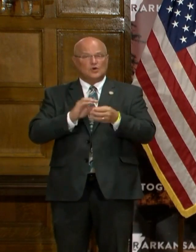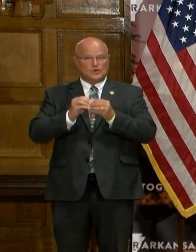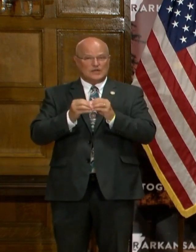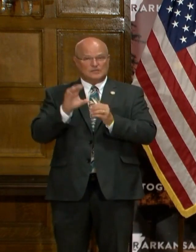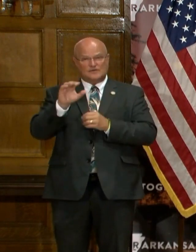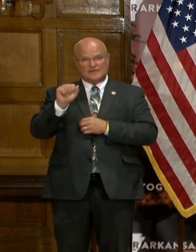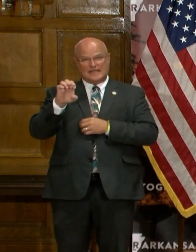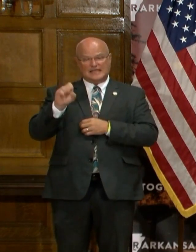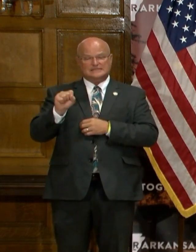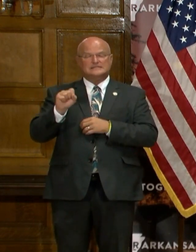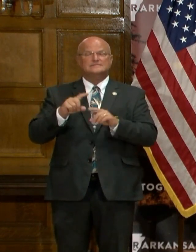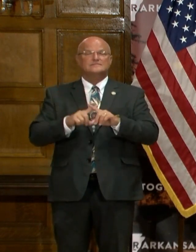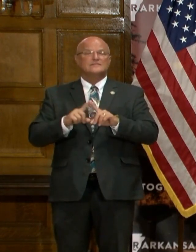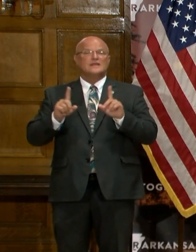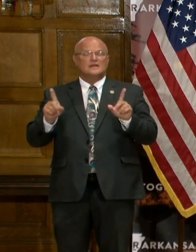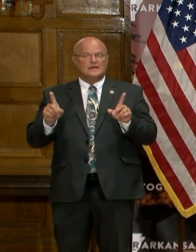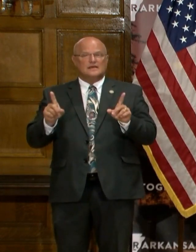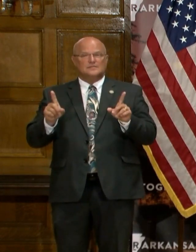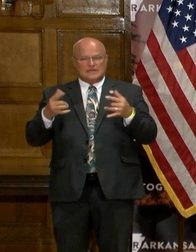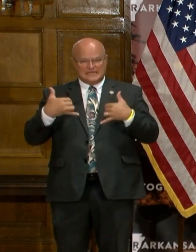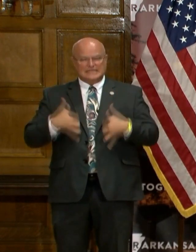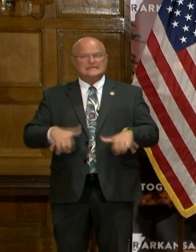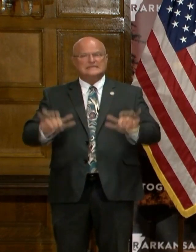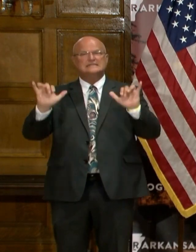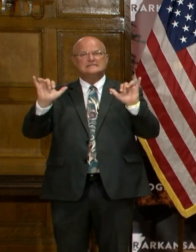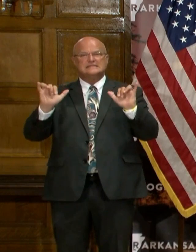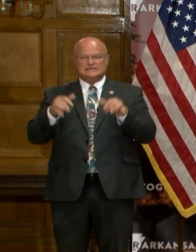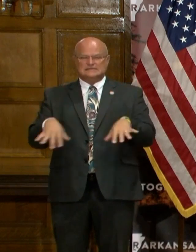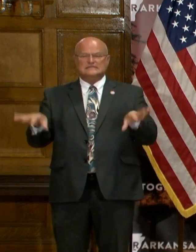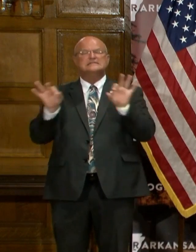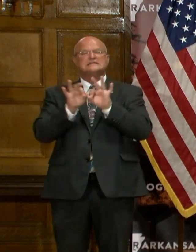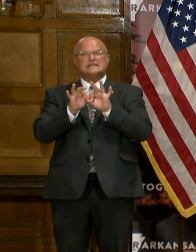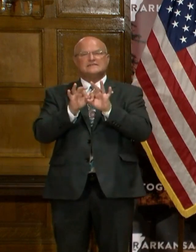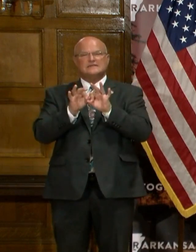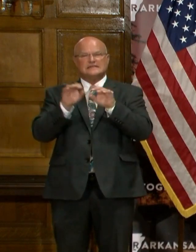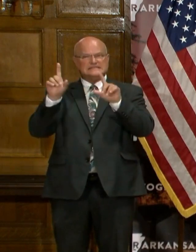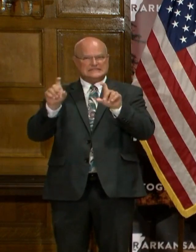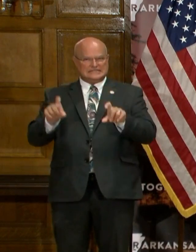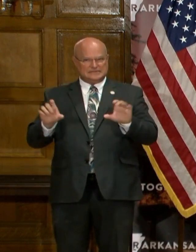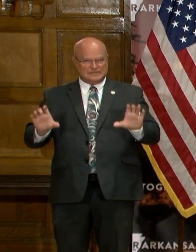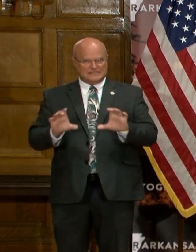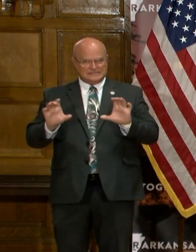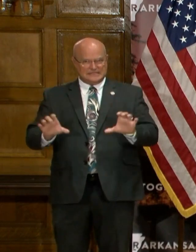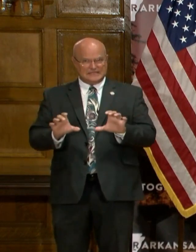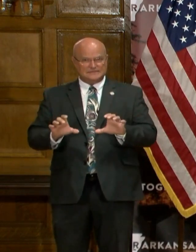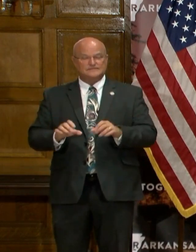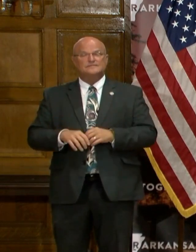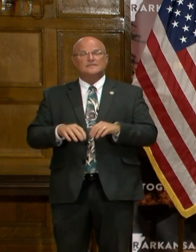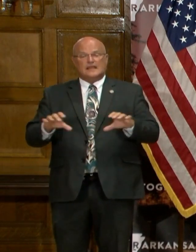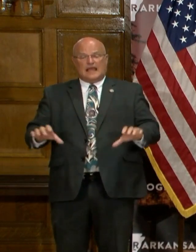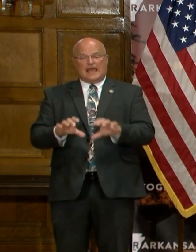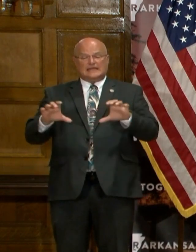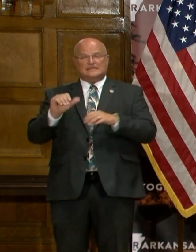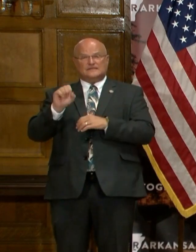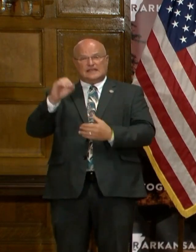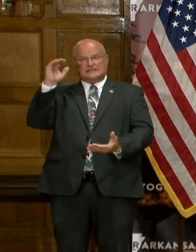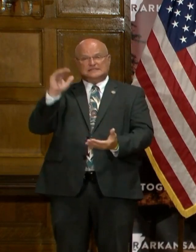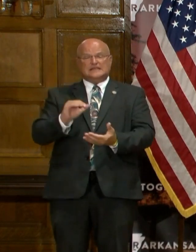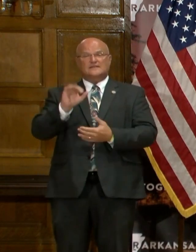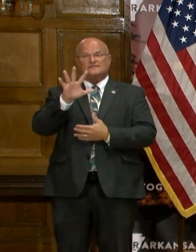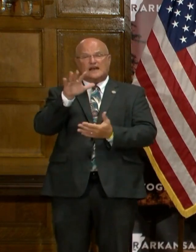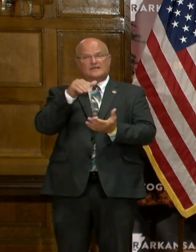of cases, but it is still a significant amount of testing. Our active cases are down to